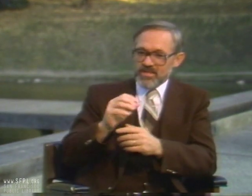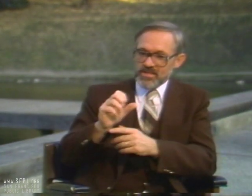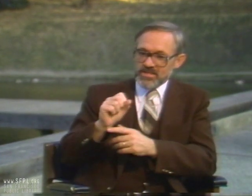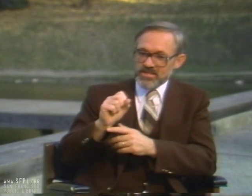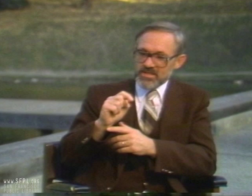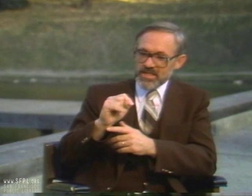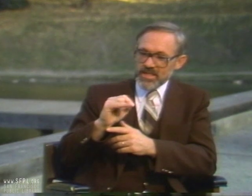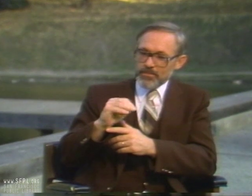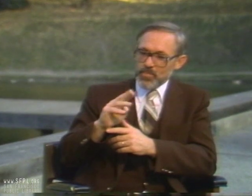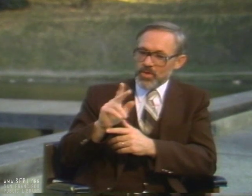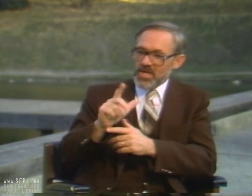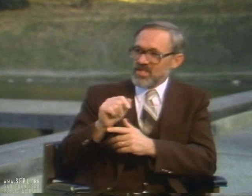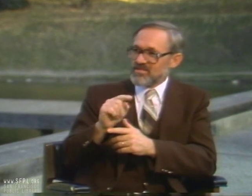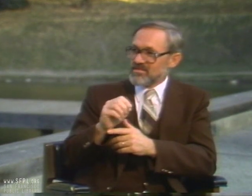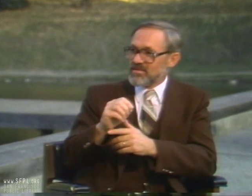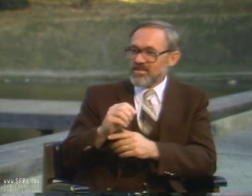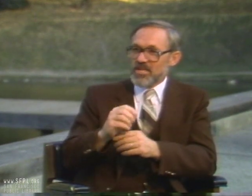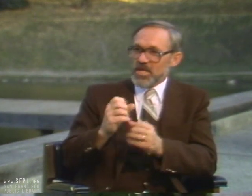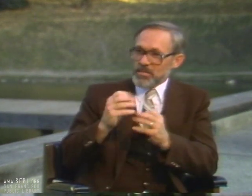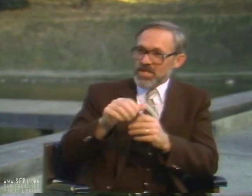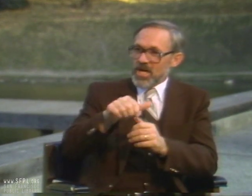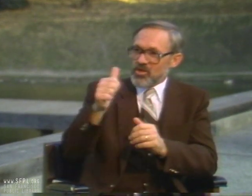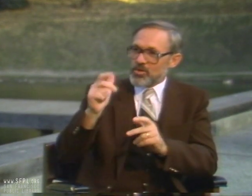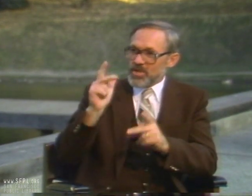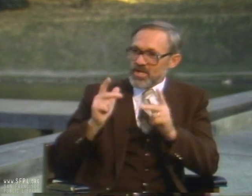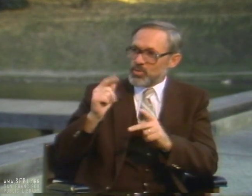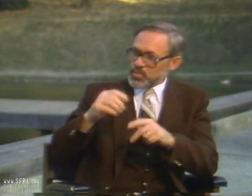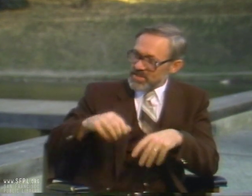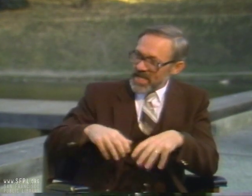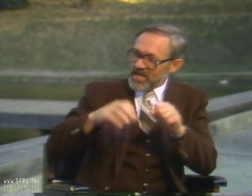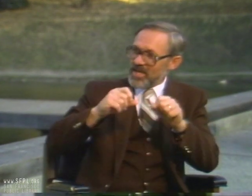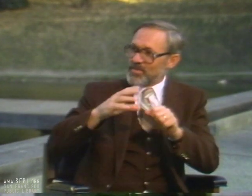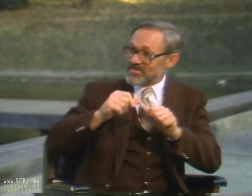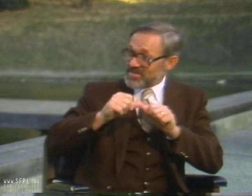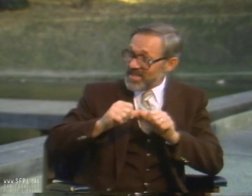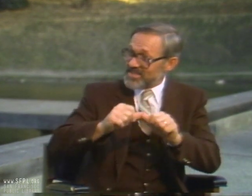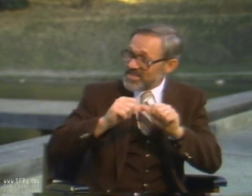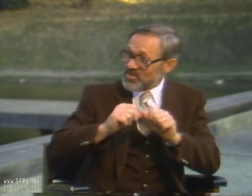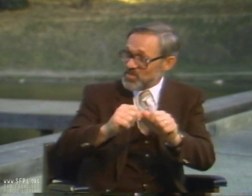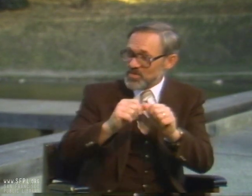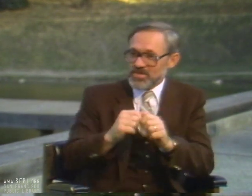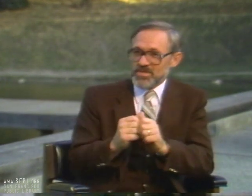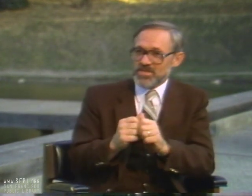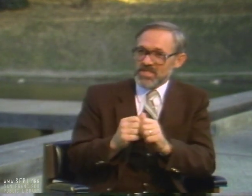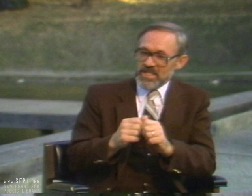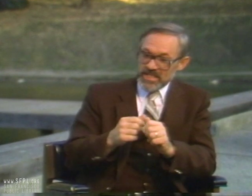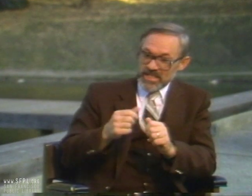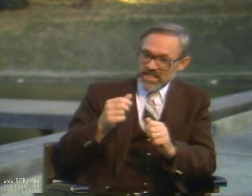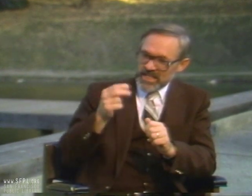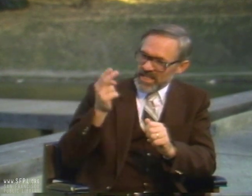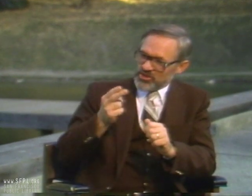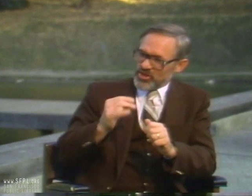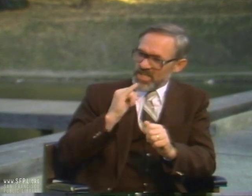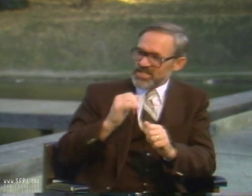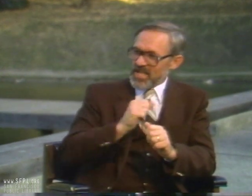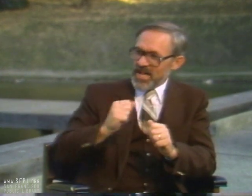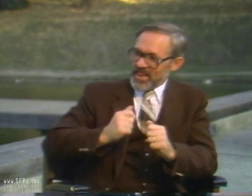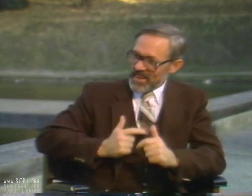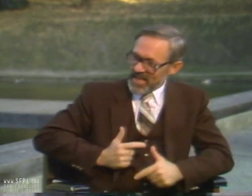stimulate many other people to pick up where I left off and to carry on from there. History is a